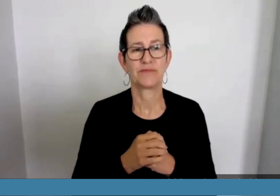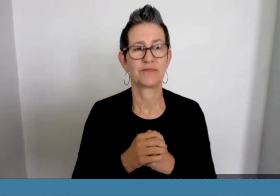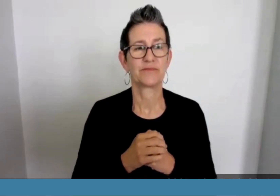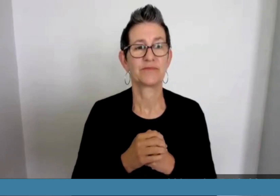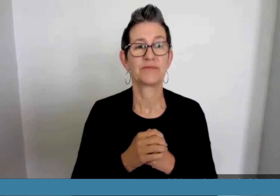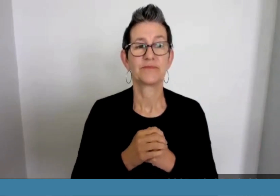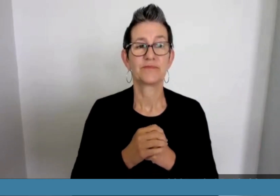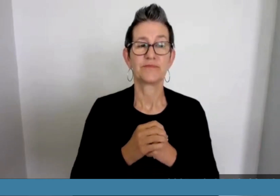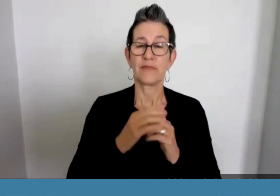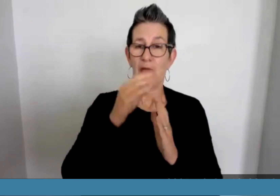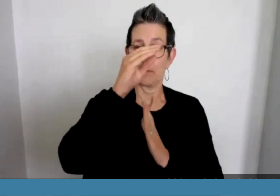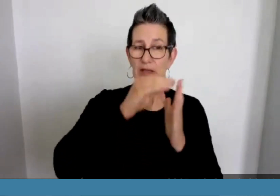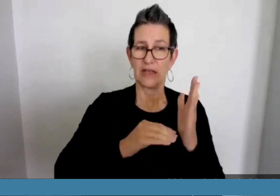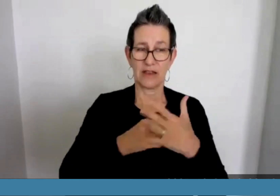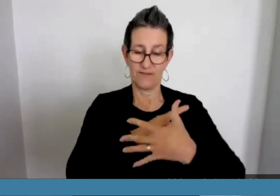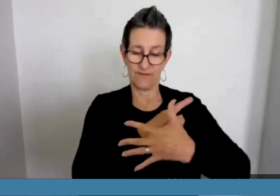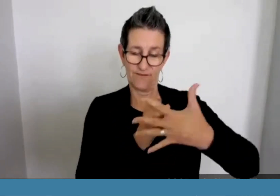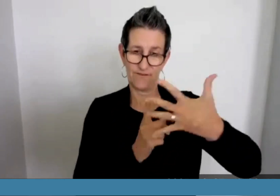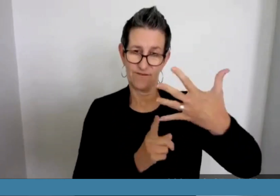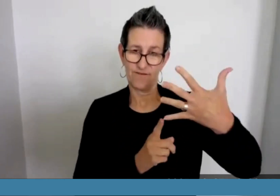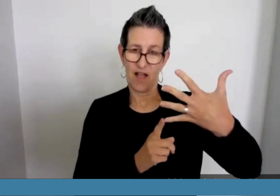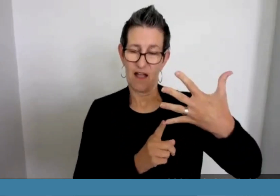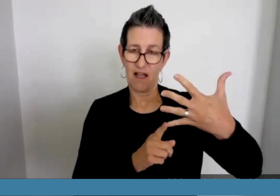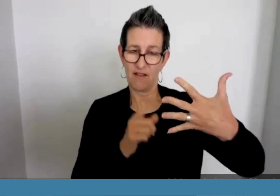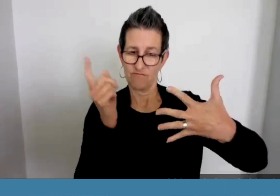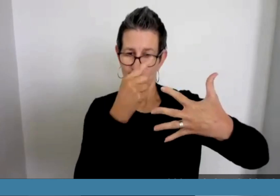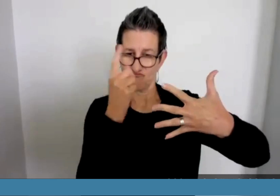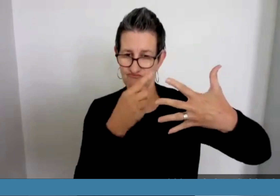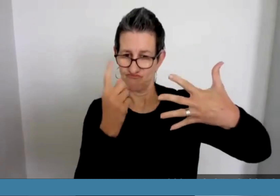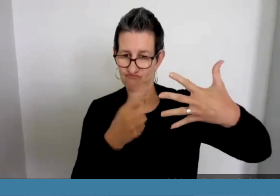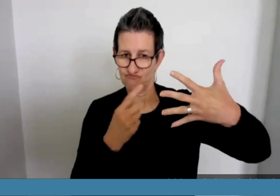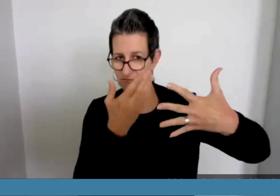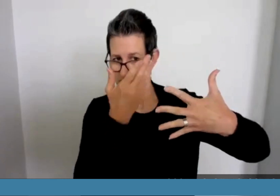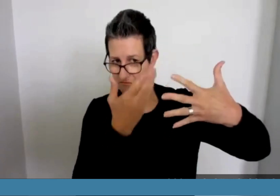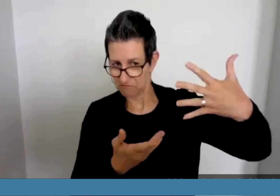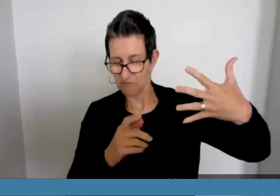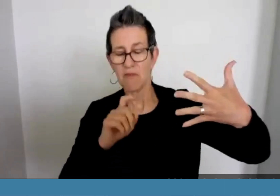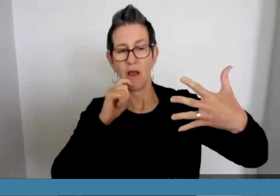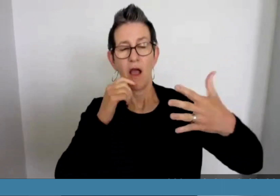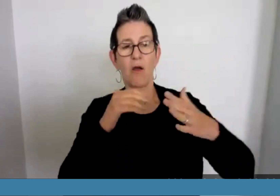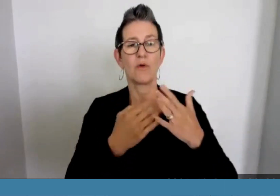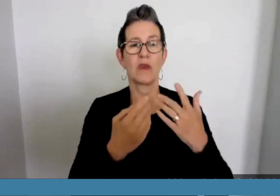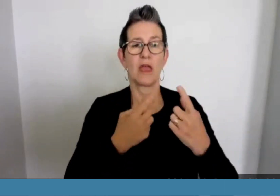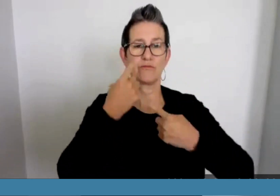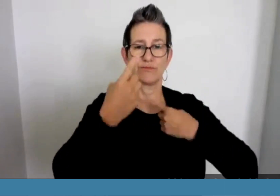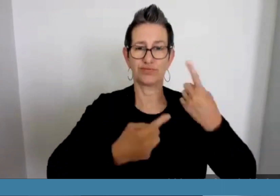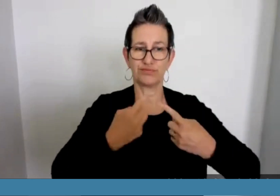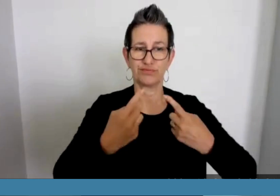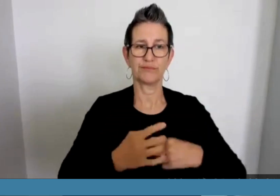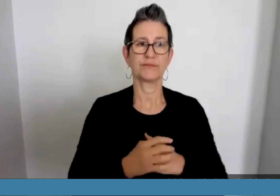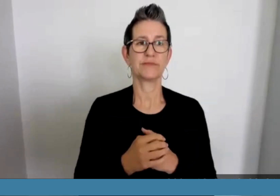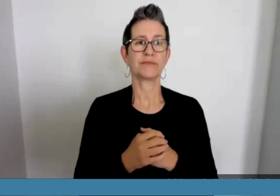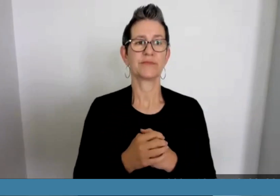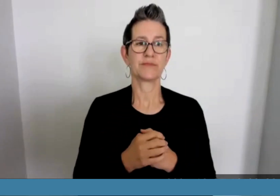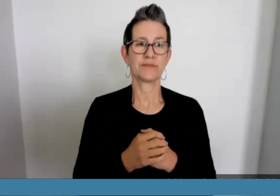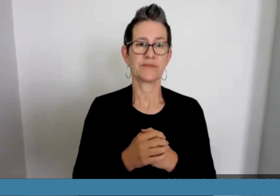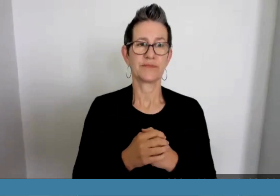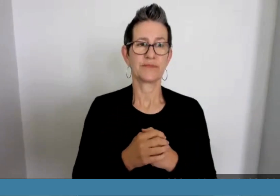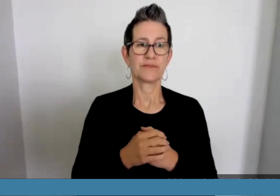Applications will be assessed against 5 criteria, which I will now talk you through briefly. The first is